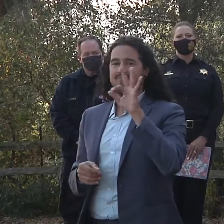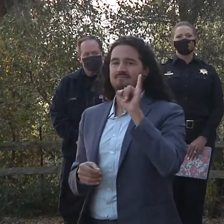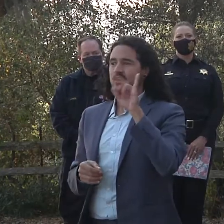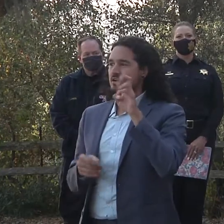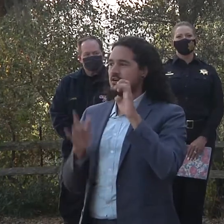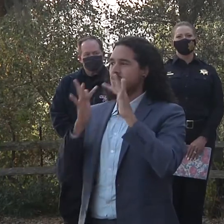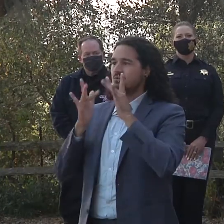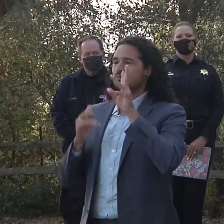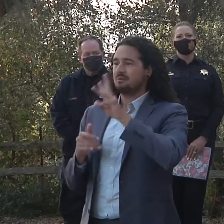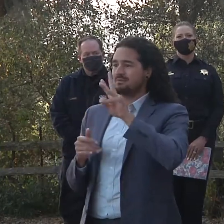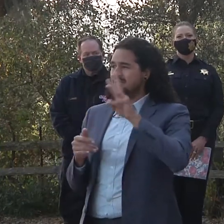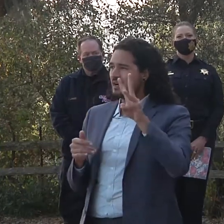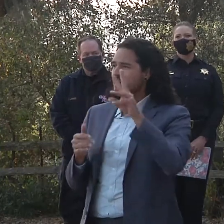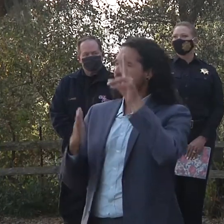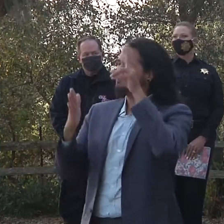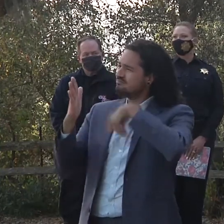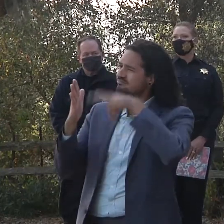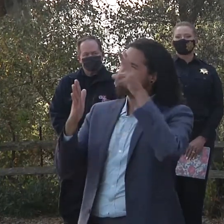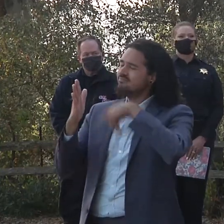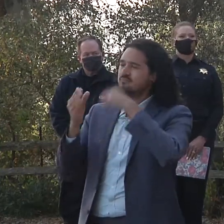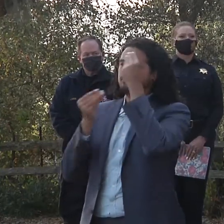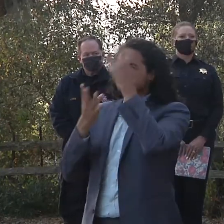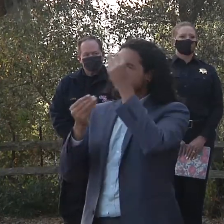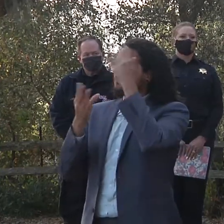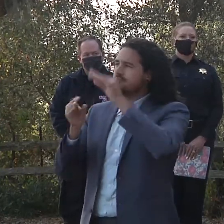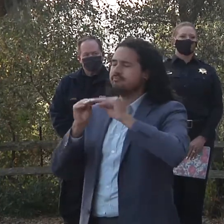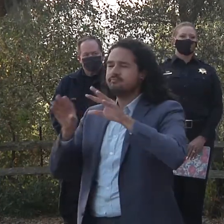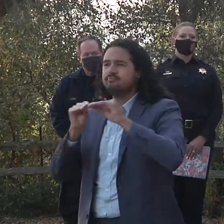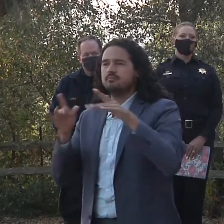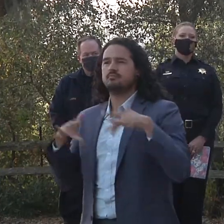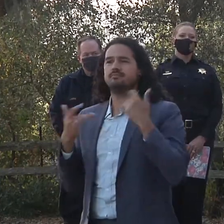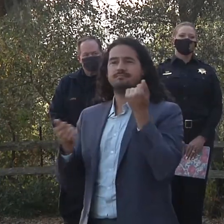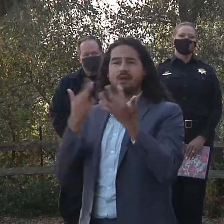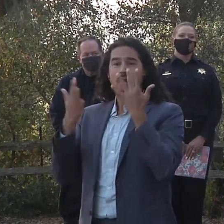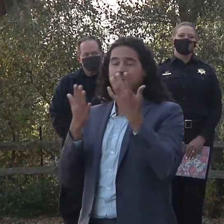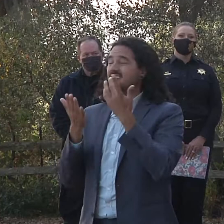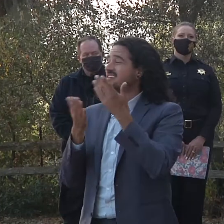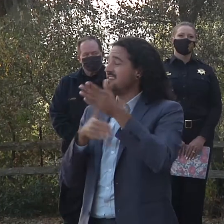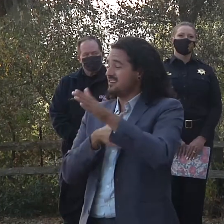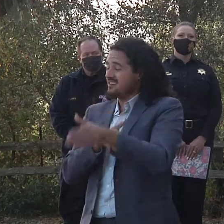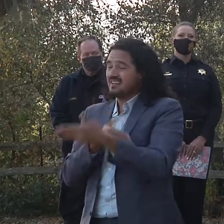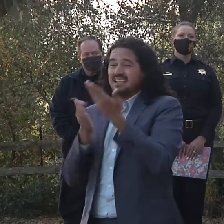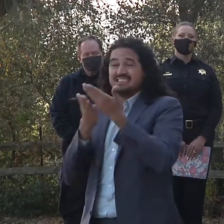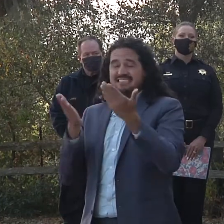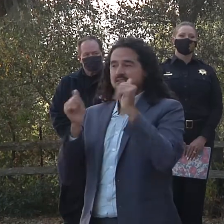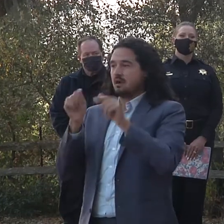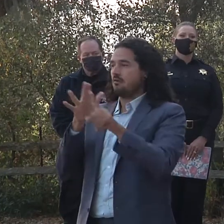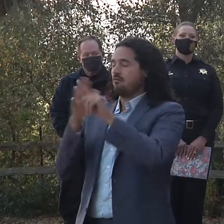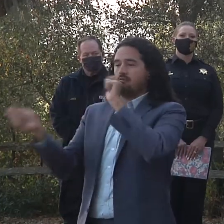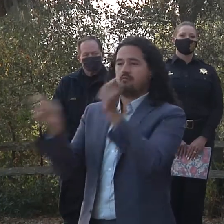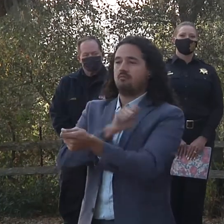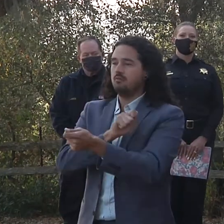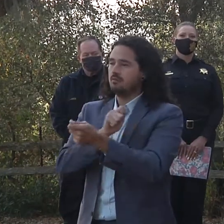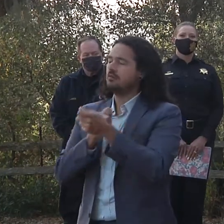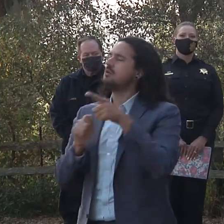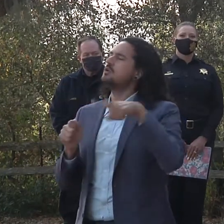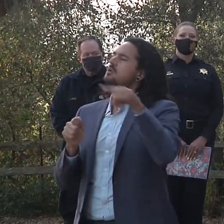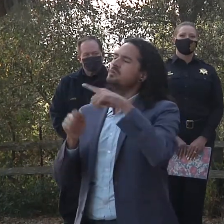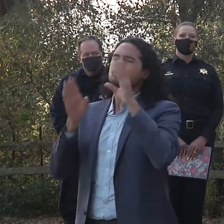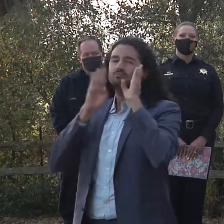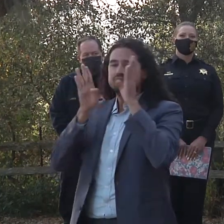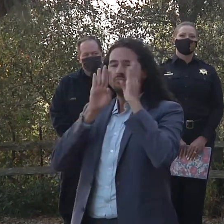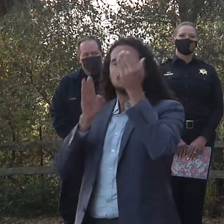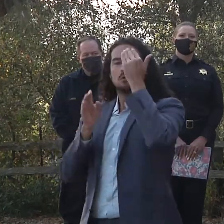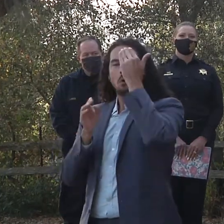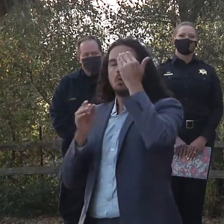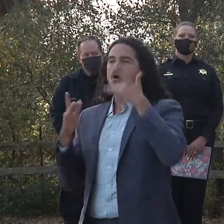going on with the fire, because things could change, but keeping apprised of that and what the fire's doing will only keep you